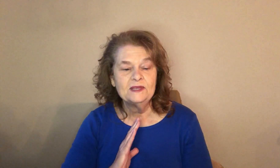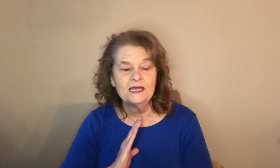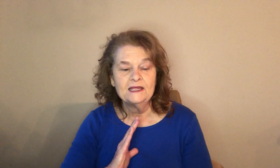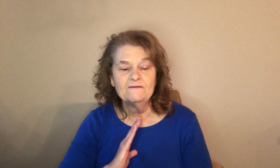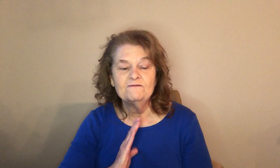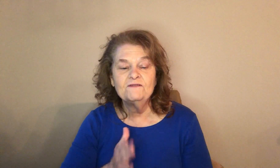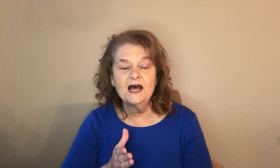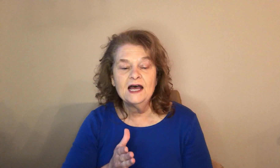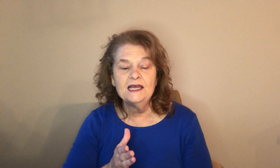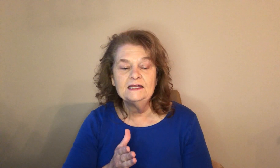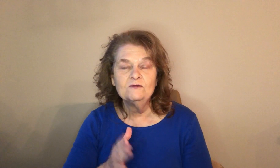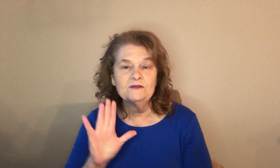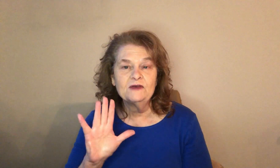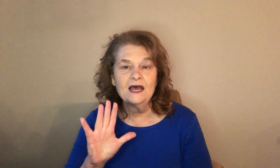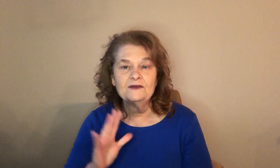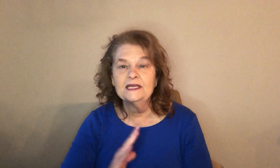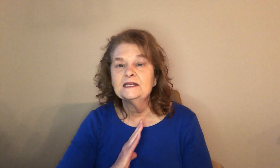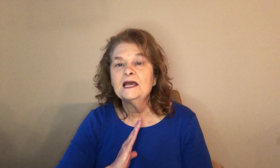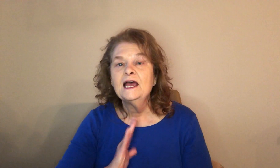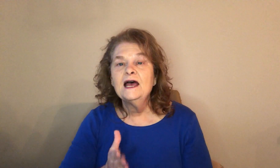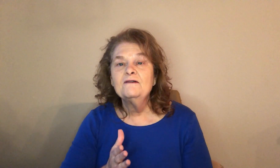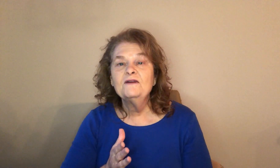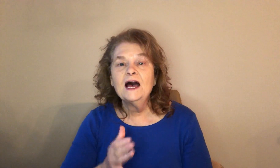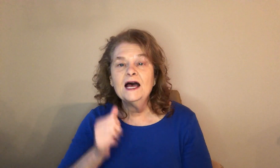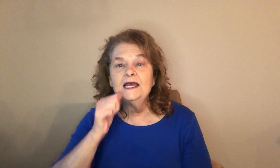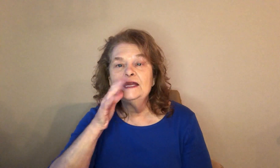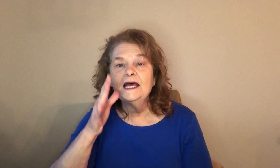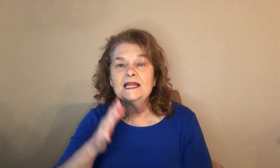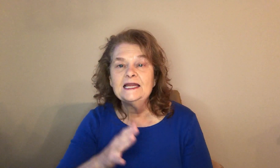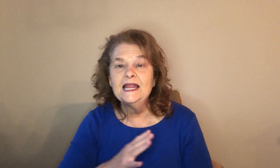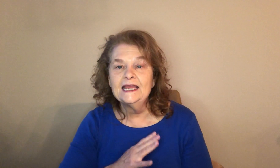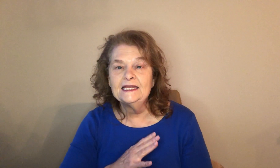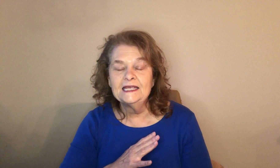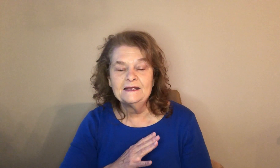thing. Fine with a 5 hand. Fine lady.